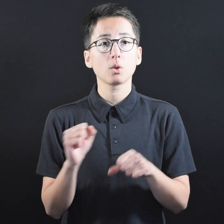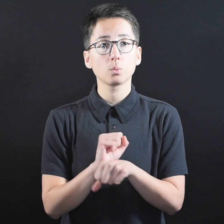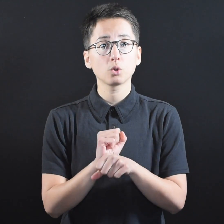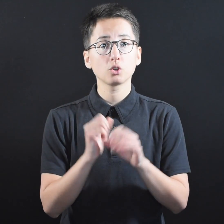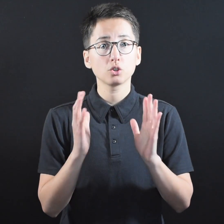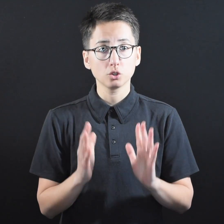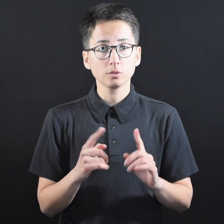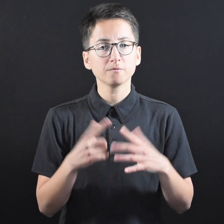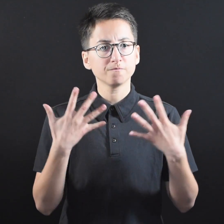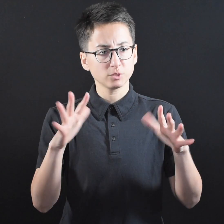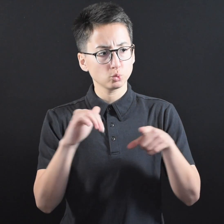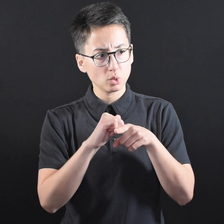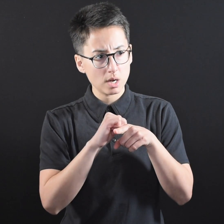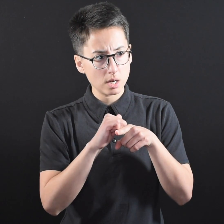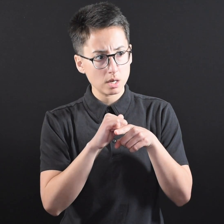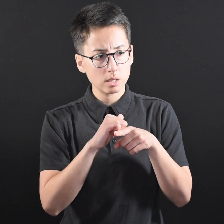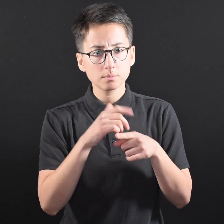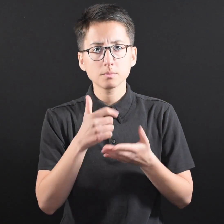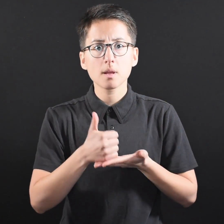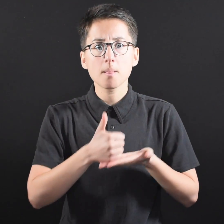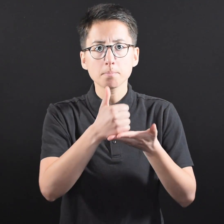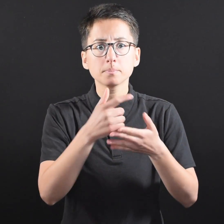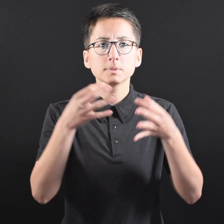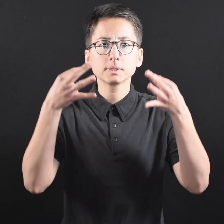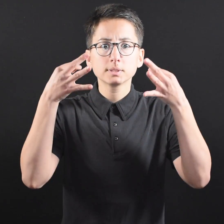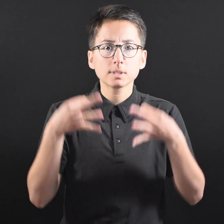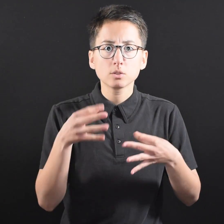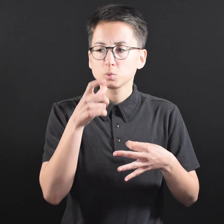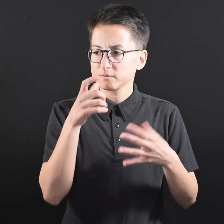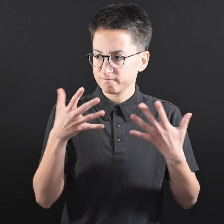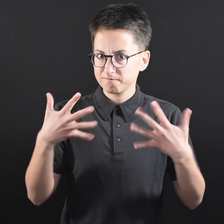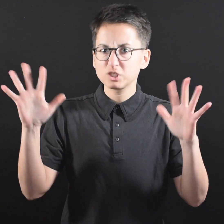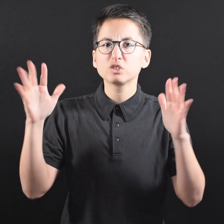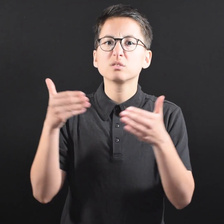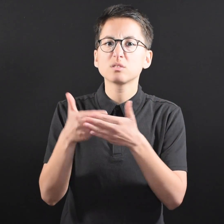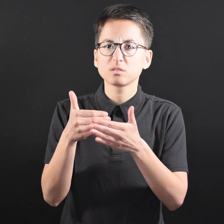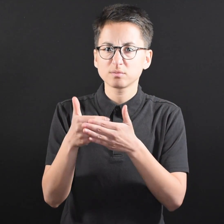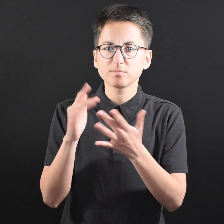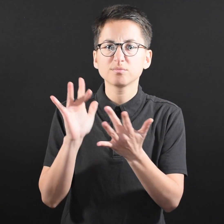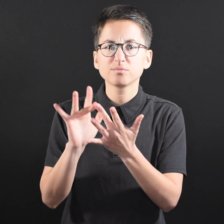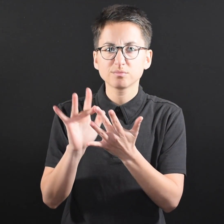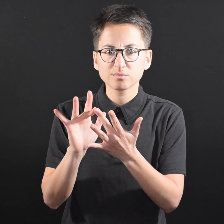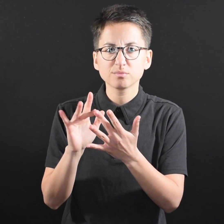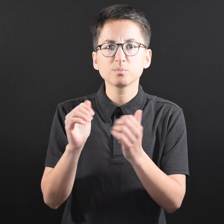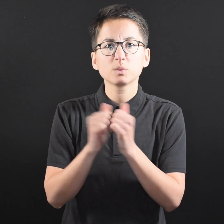Trained public health workers help decide who is a close contact of someone with COVID-19.